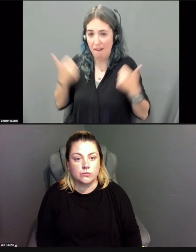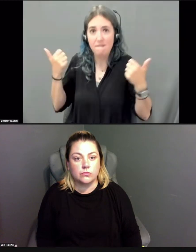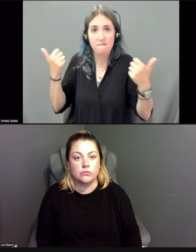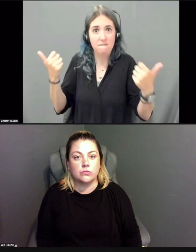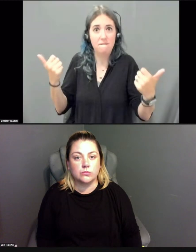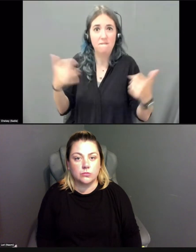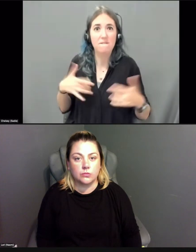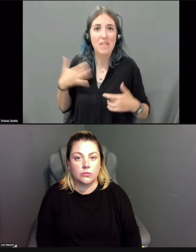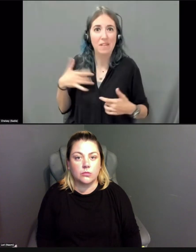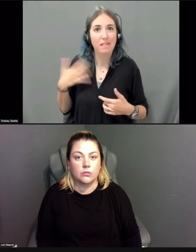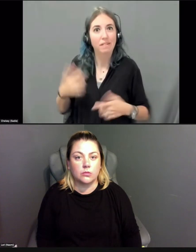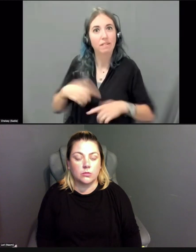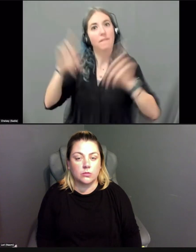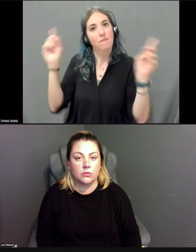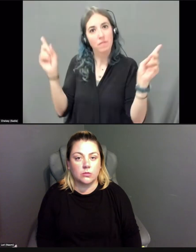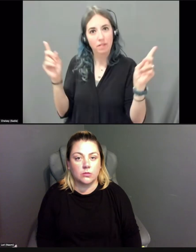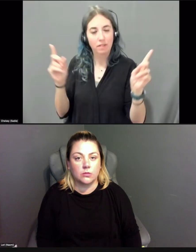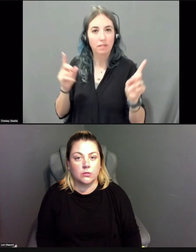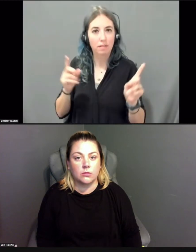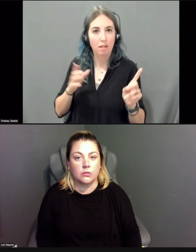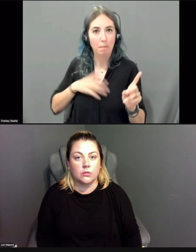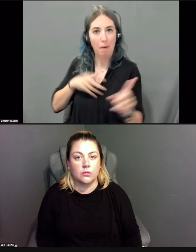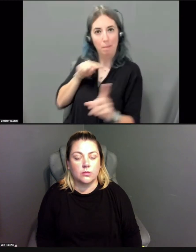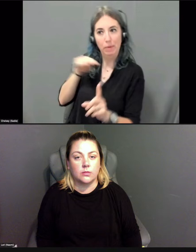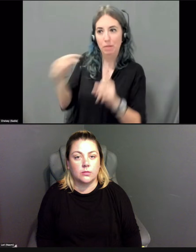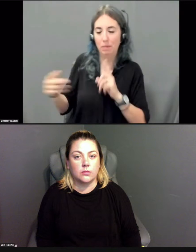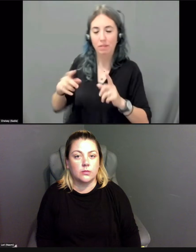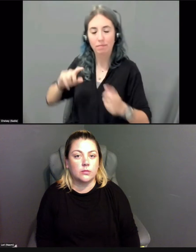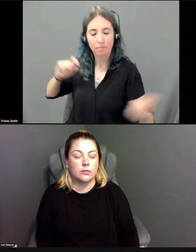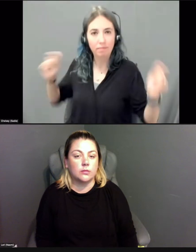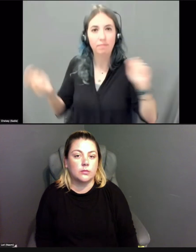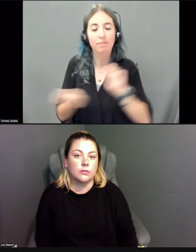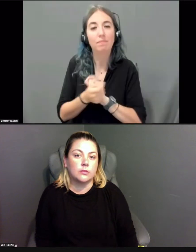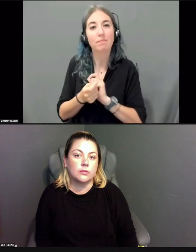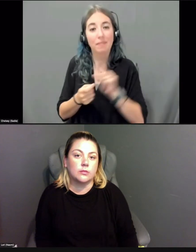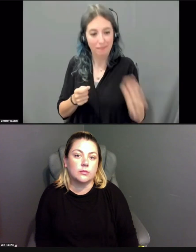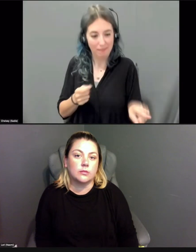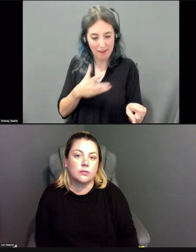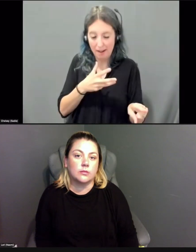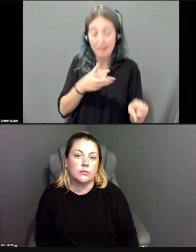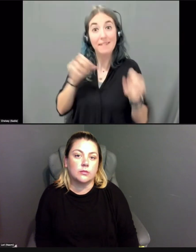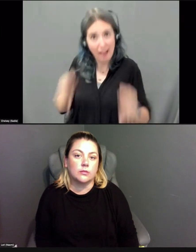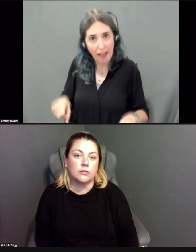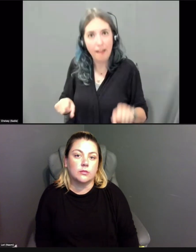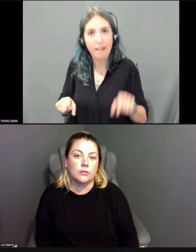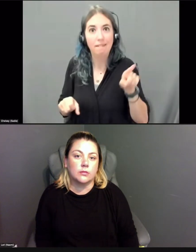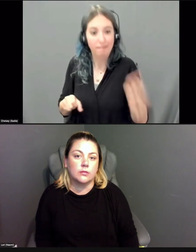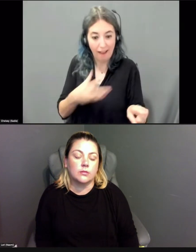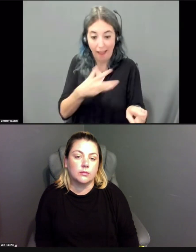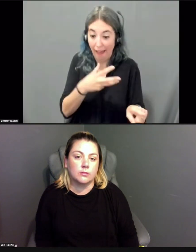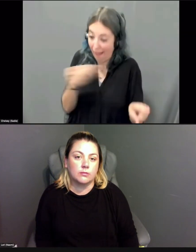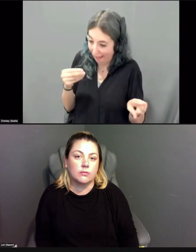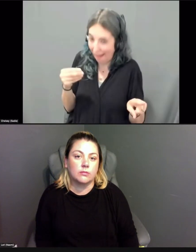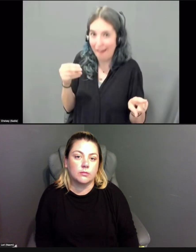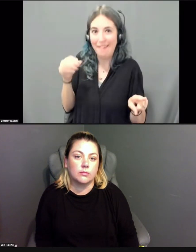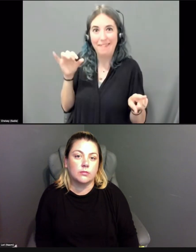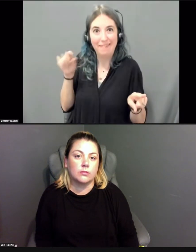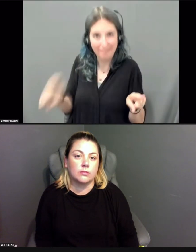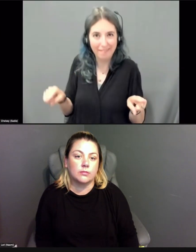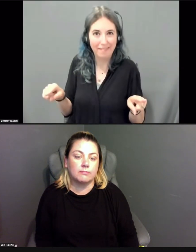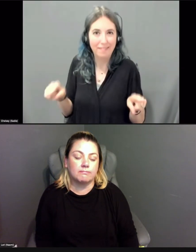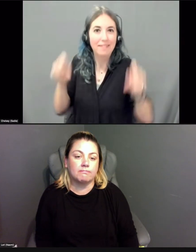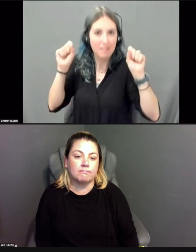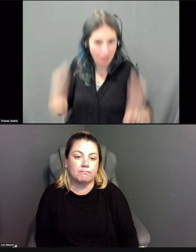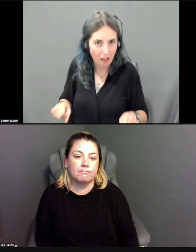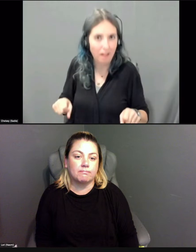of using this and sort of thinking with pretty much everything, because there's always multiple